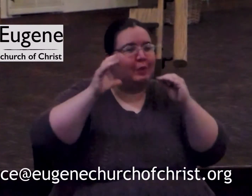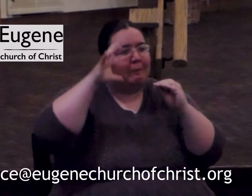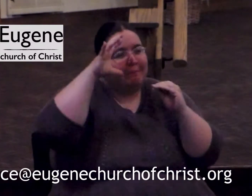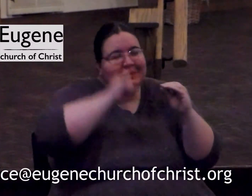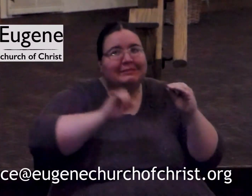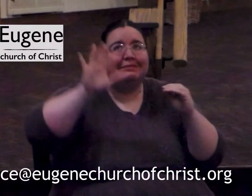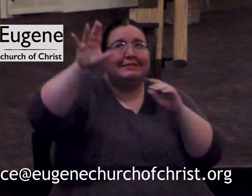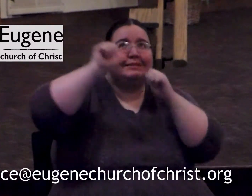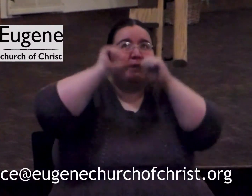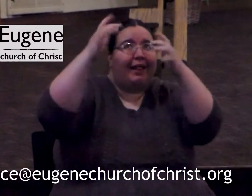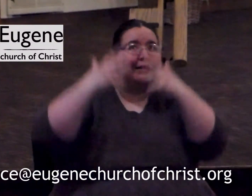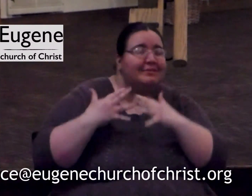it.